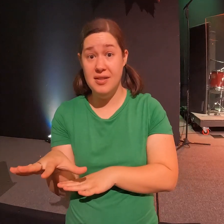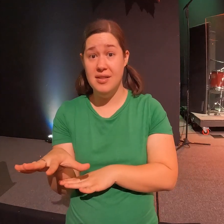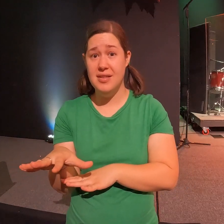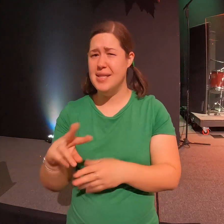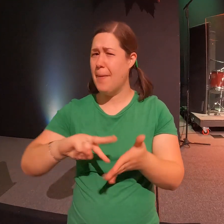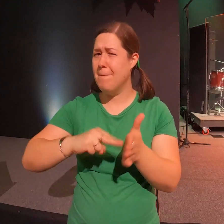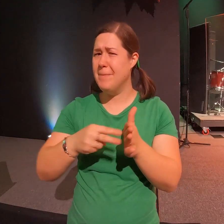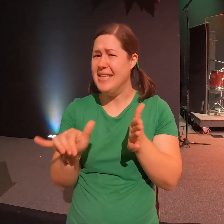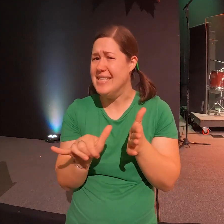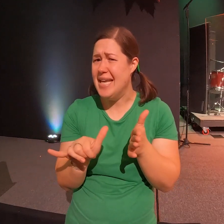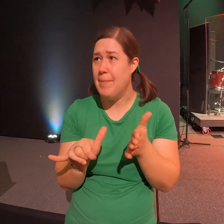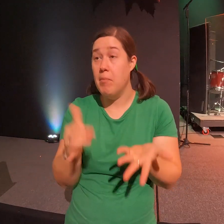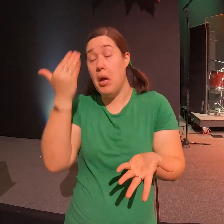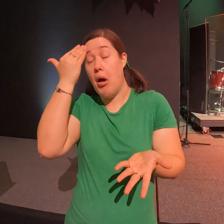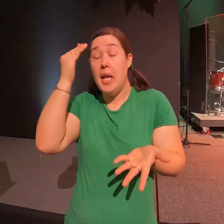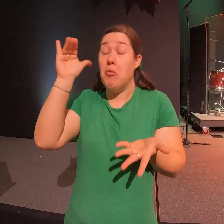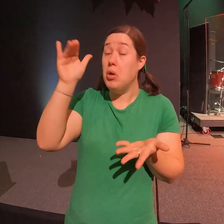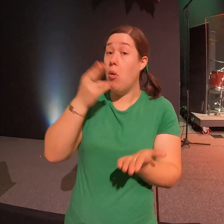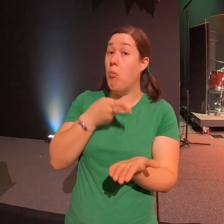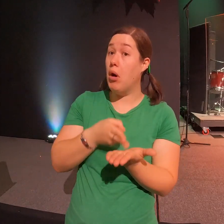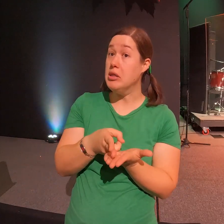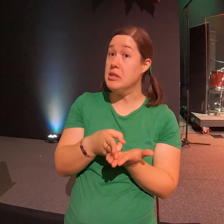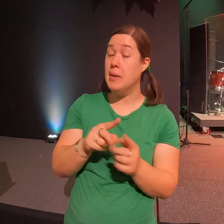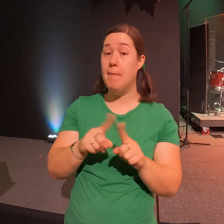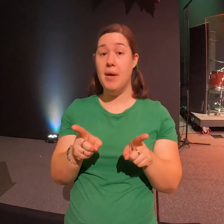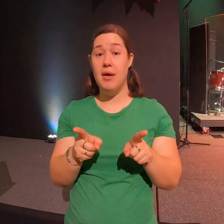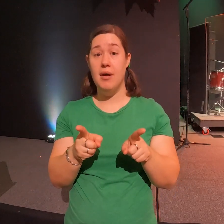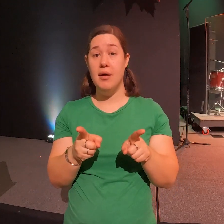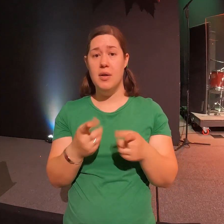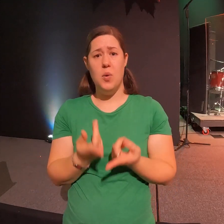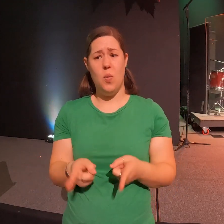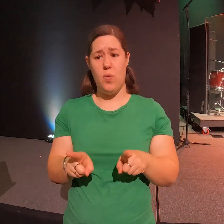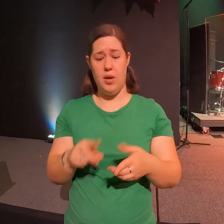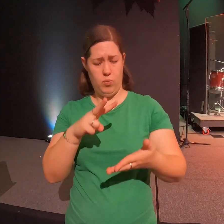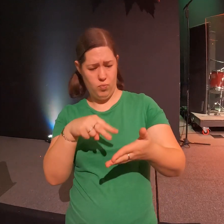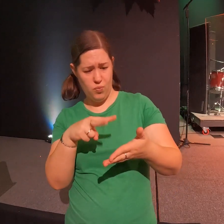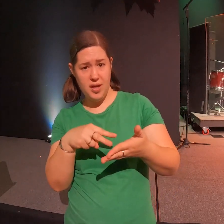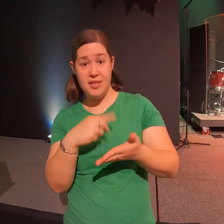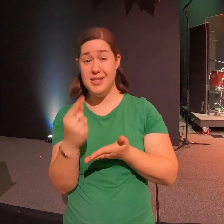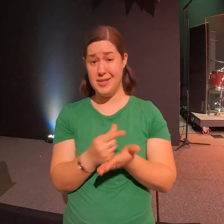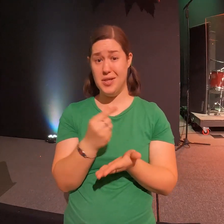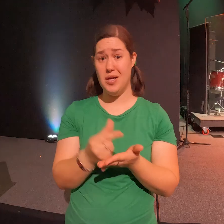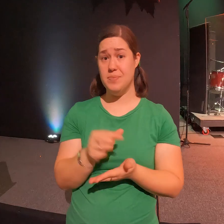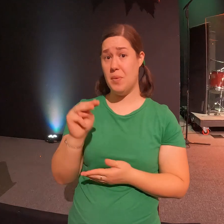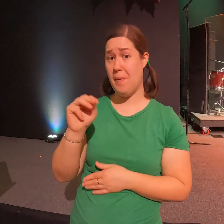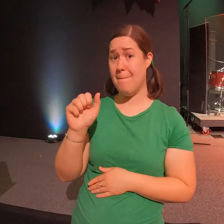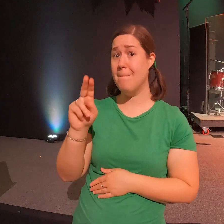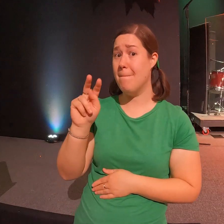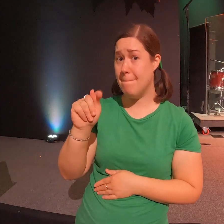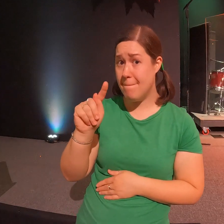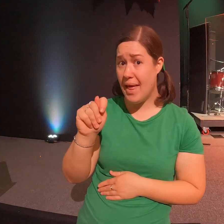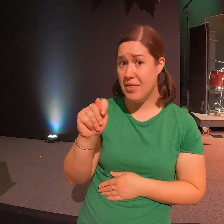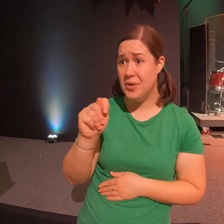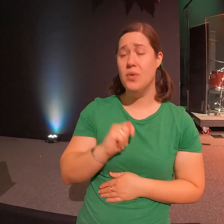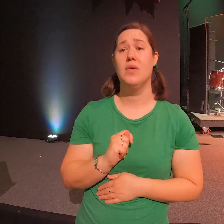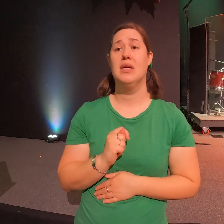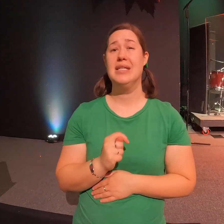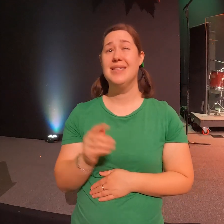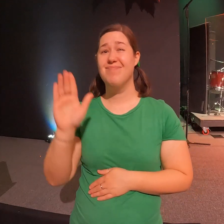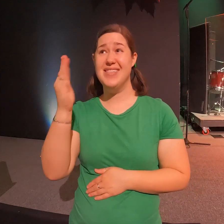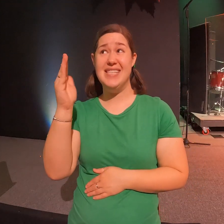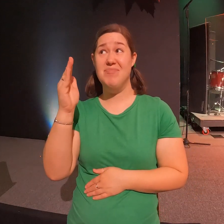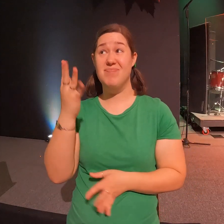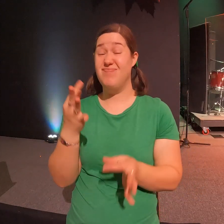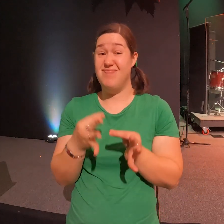know, honestly. But when I look at this Gospel of Matthew, it seems rather simple, doesn't